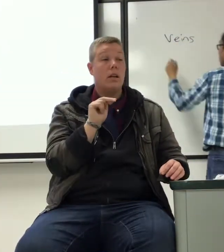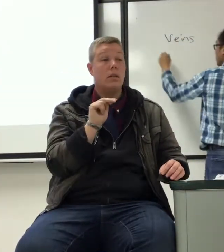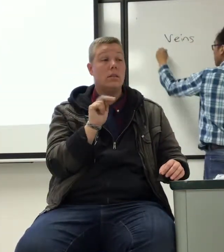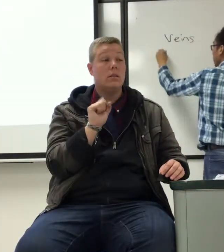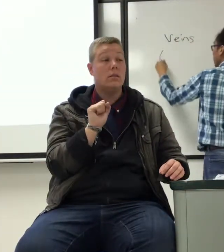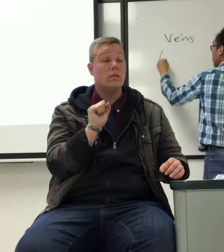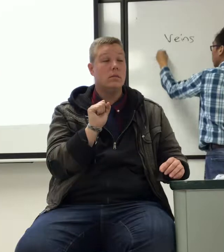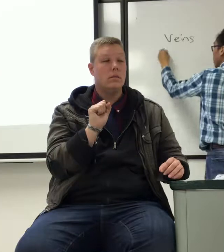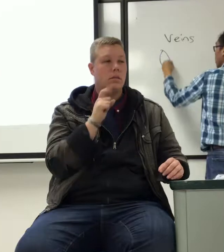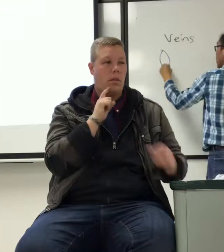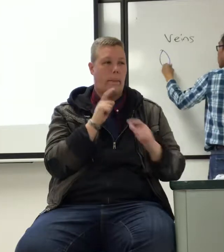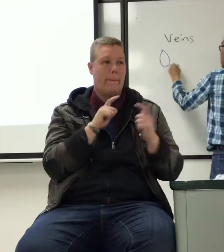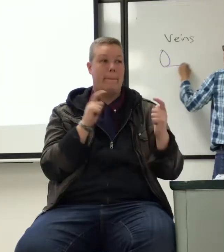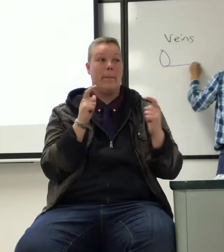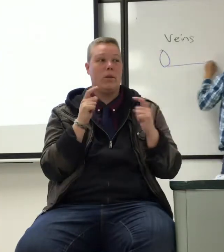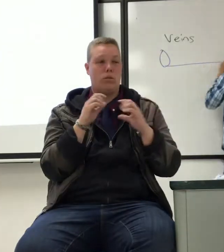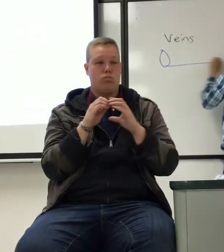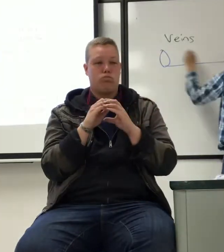the bigger,